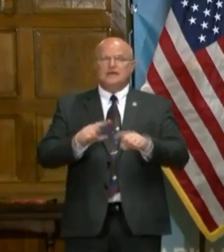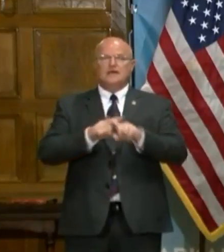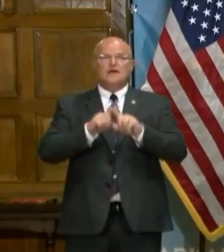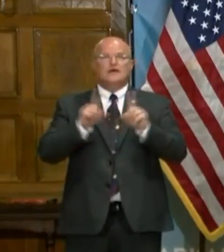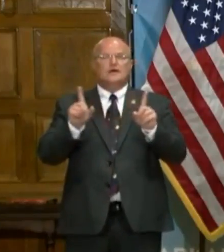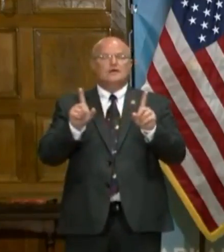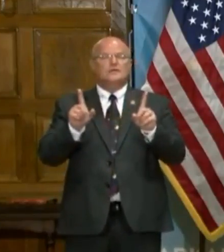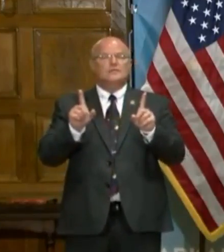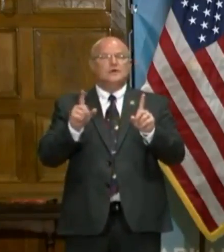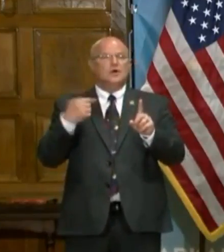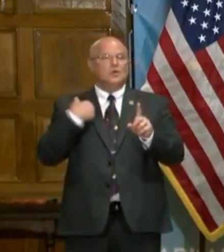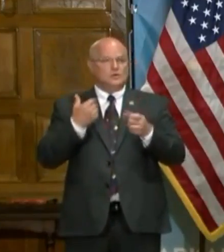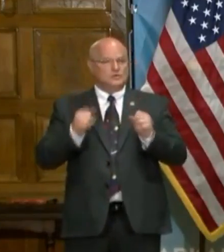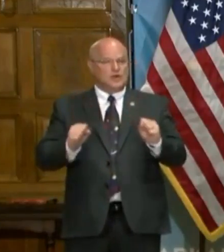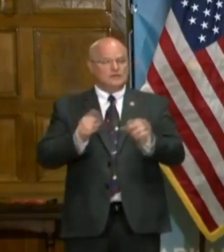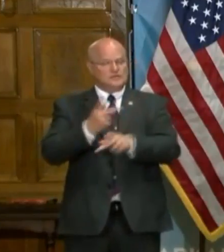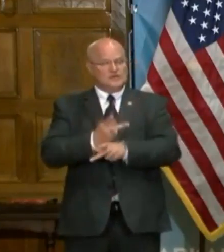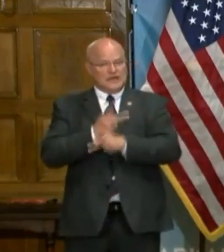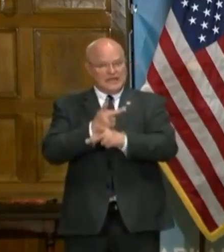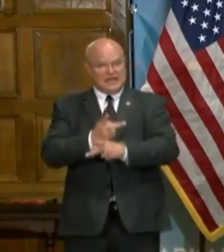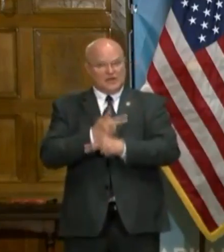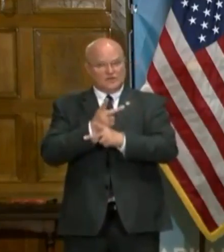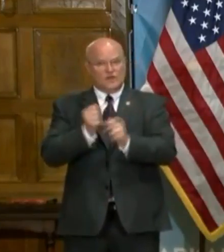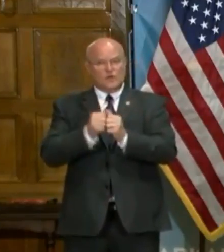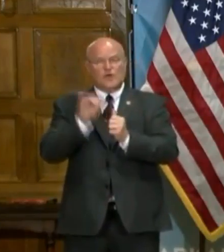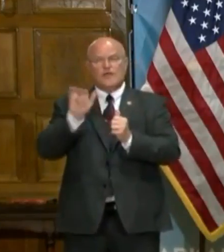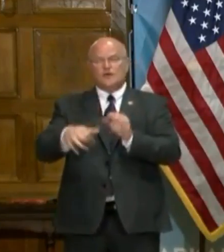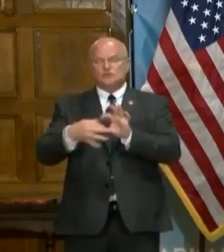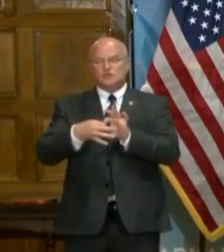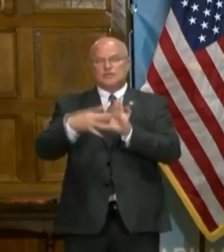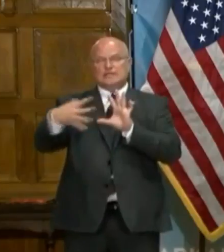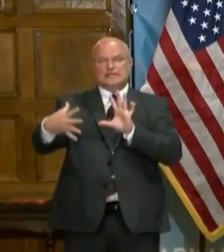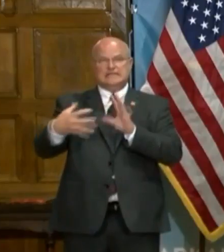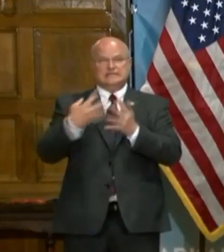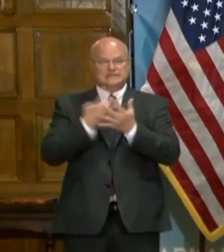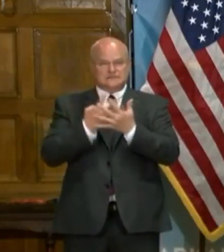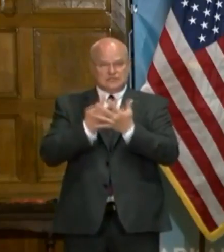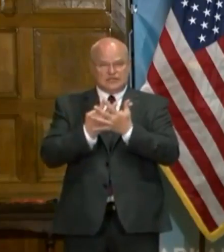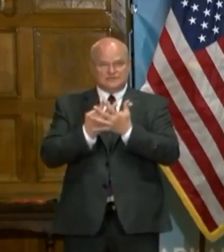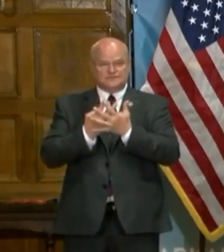but we're trying to be very careful with those who are released.